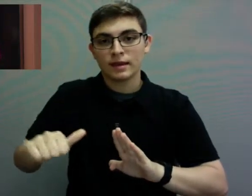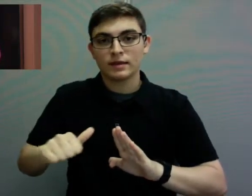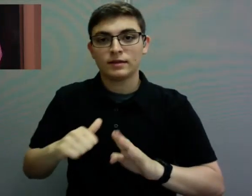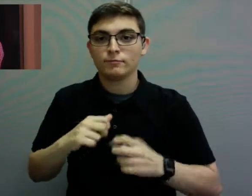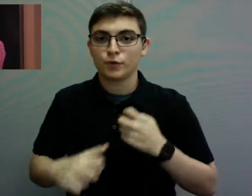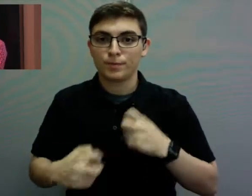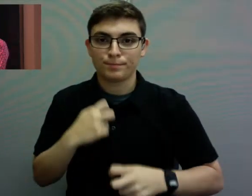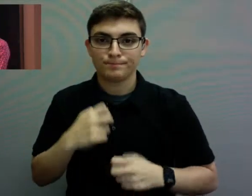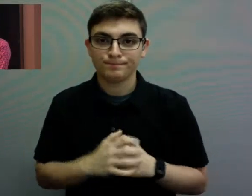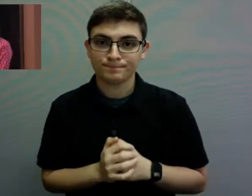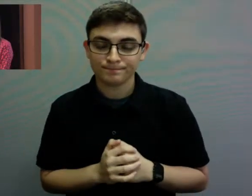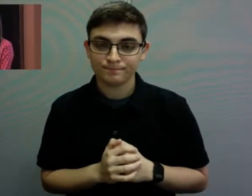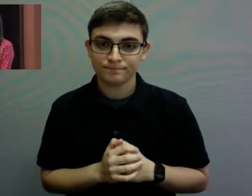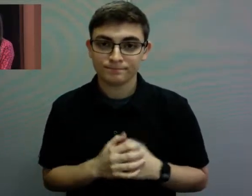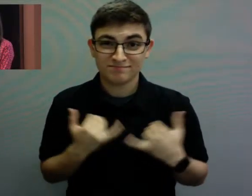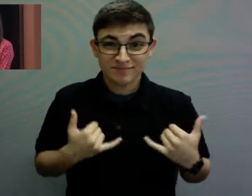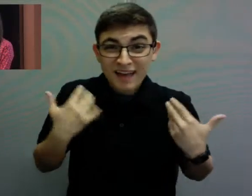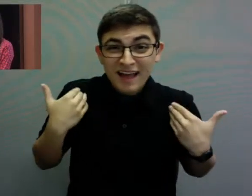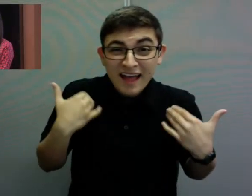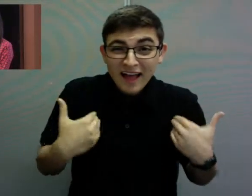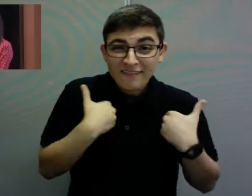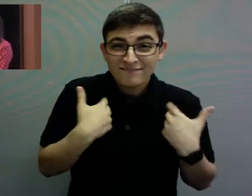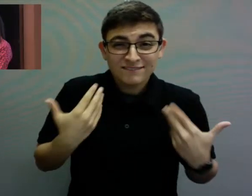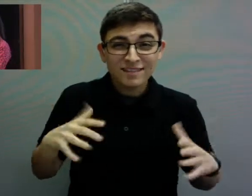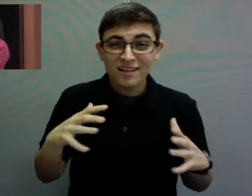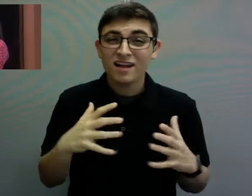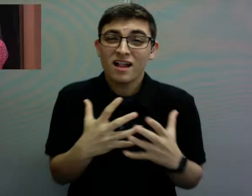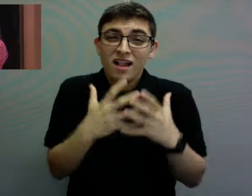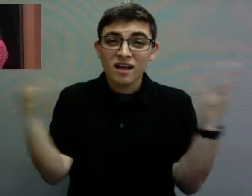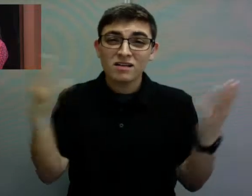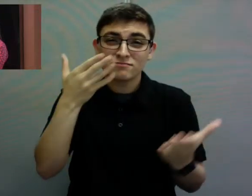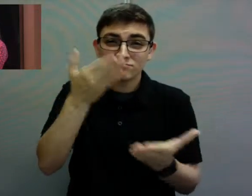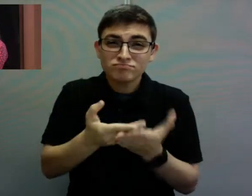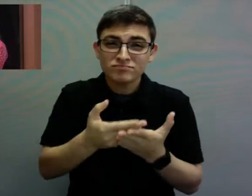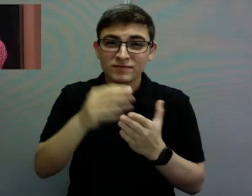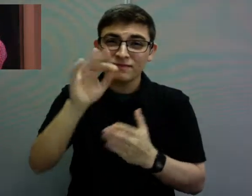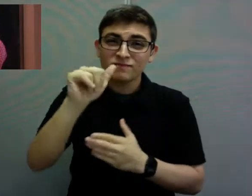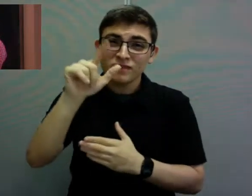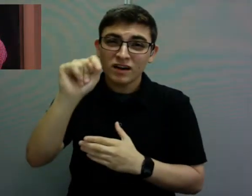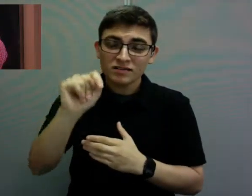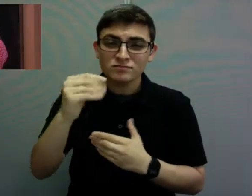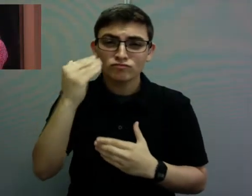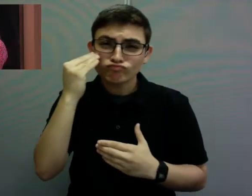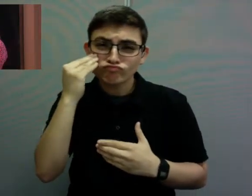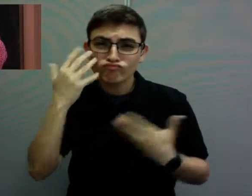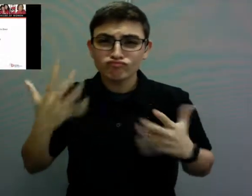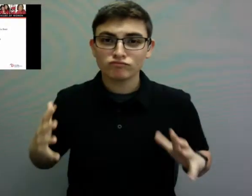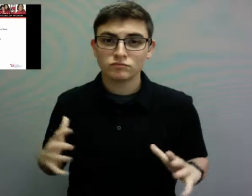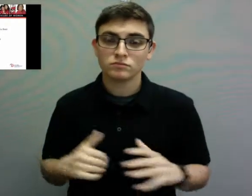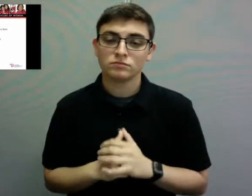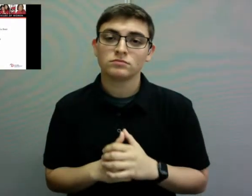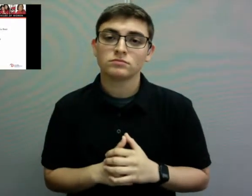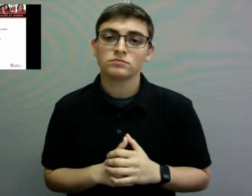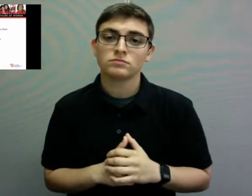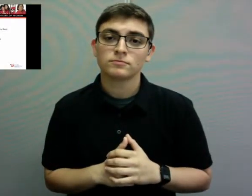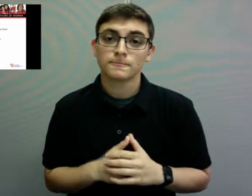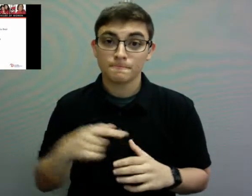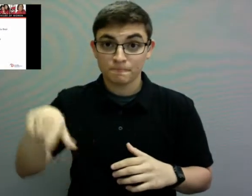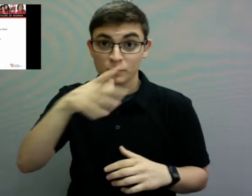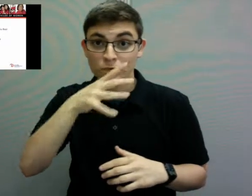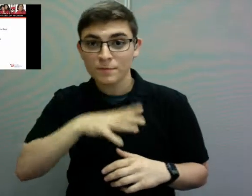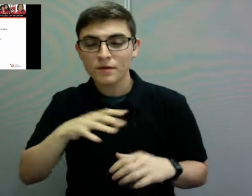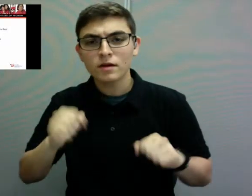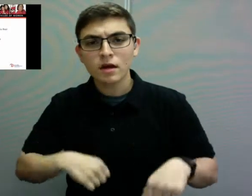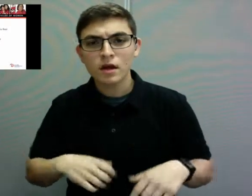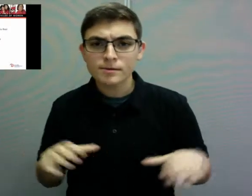first place. And we have a lot of information now and a lot of different things that we can do to help with that. So women